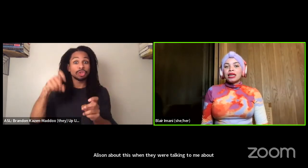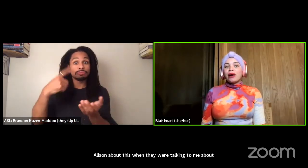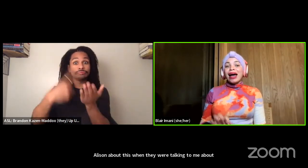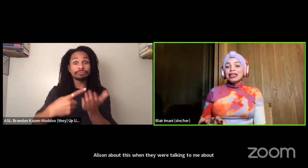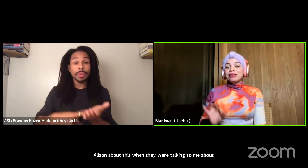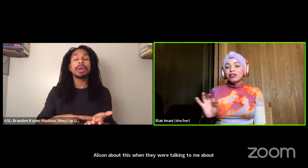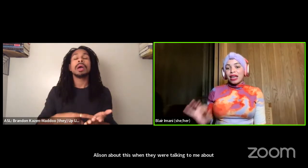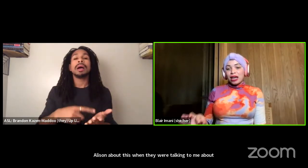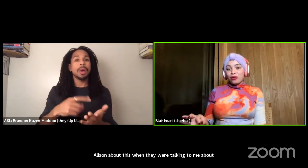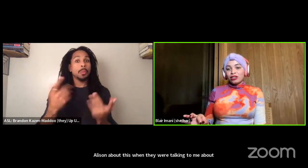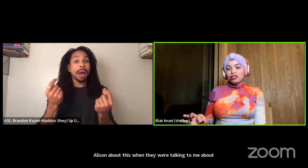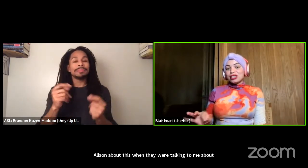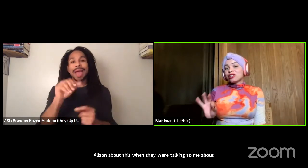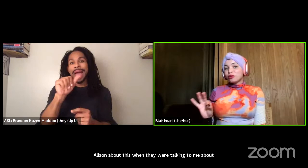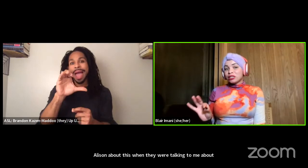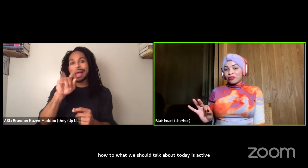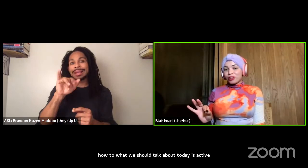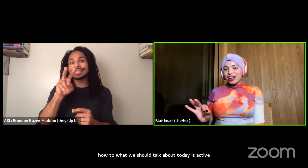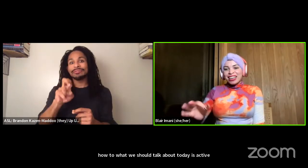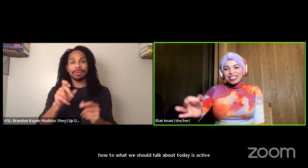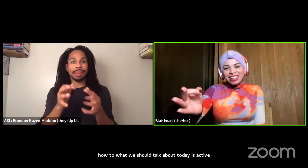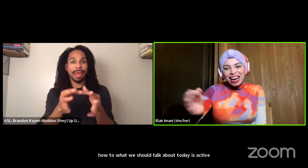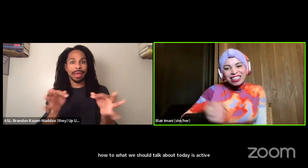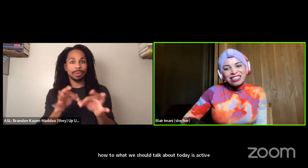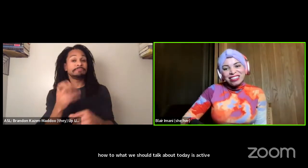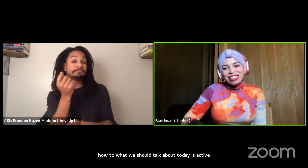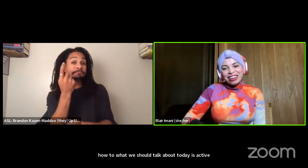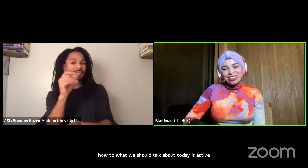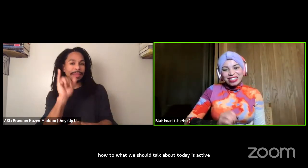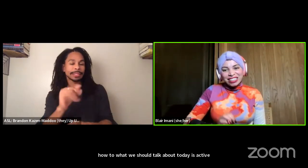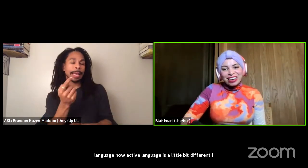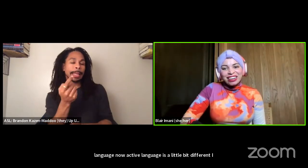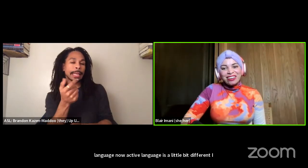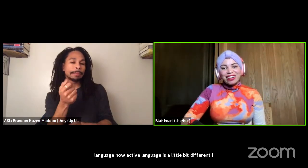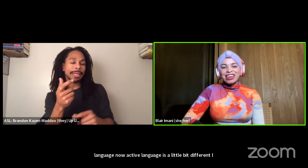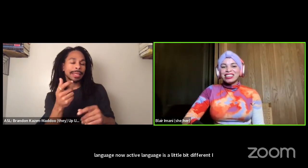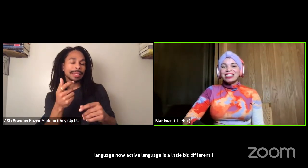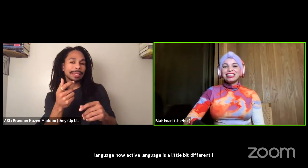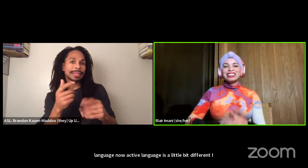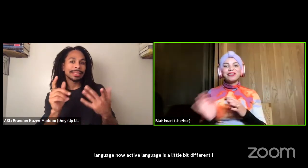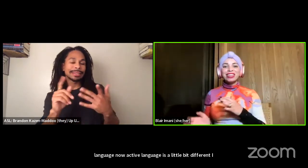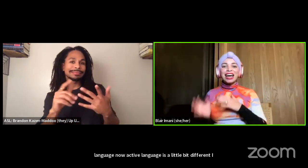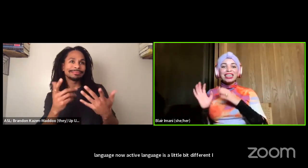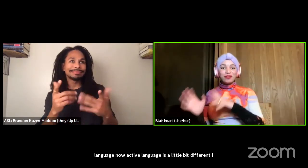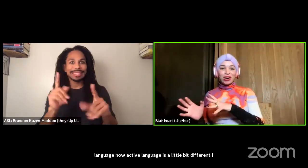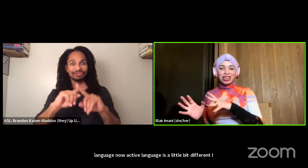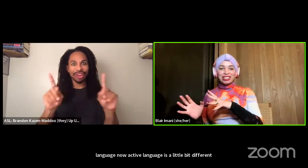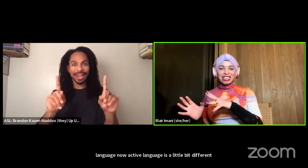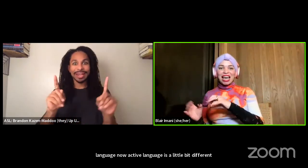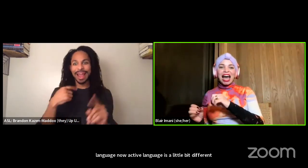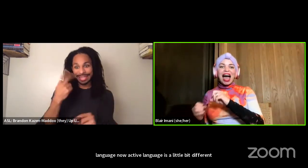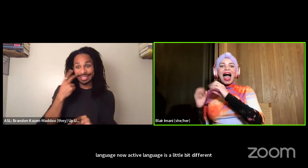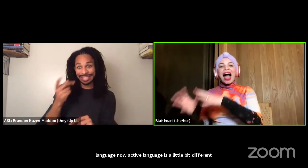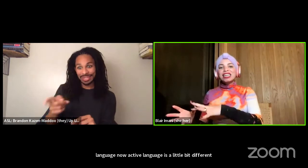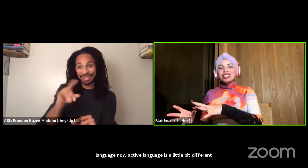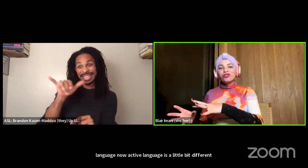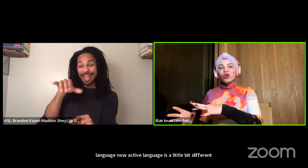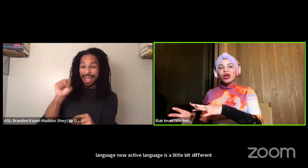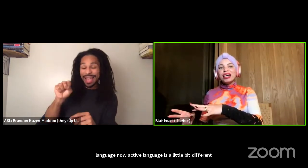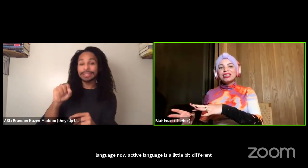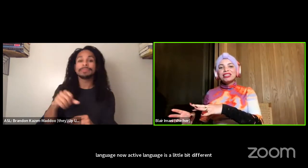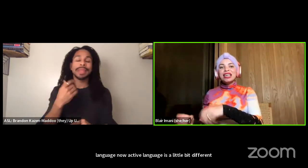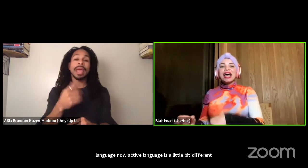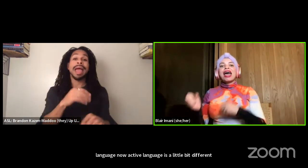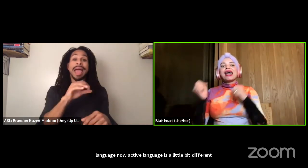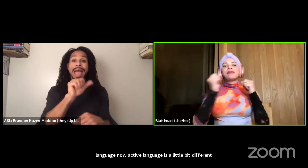language. Now, active language is a little bit different. I see, yes, Lucine talking about this is different than active voice.